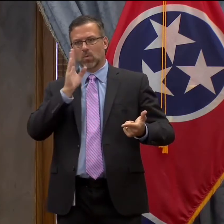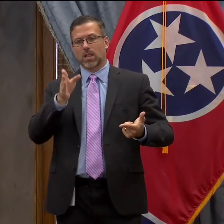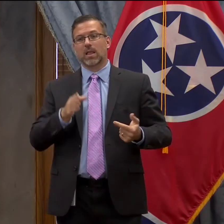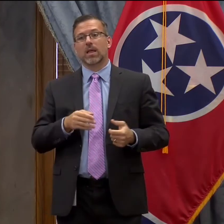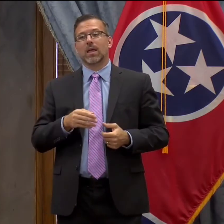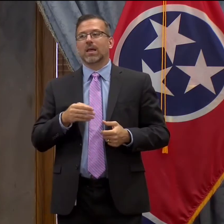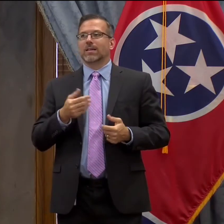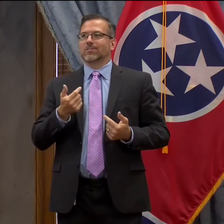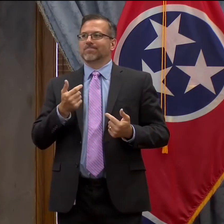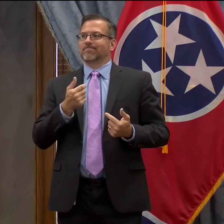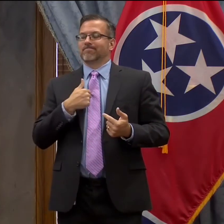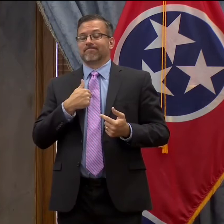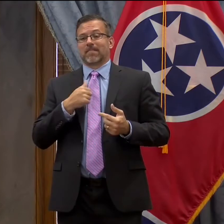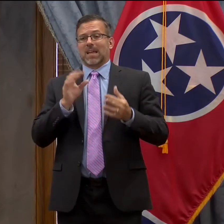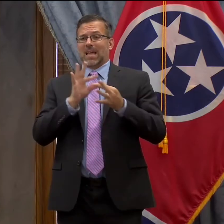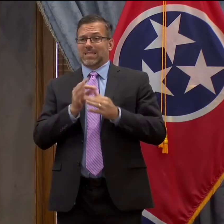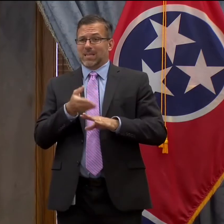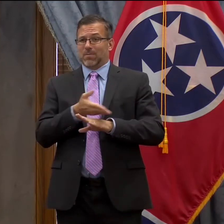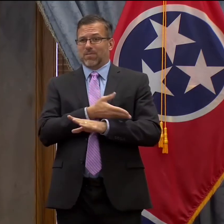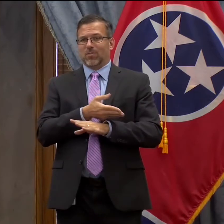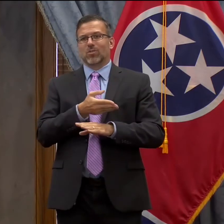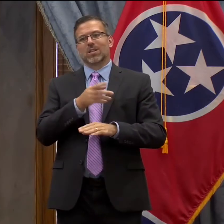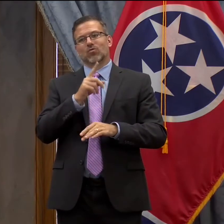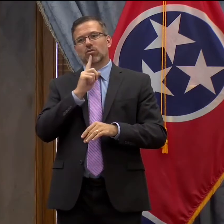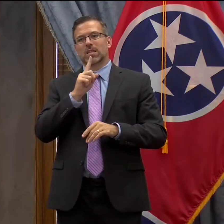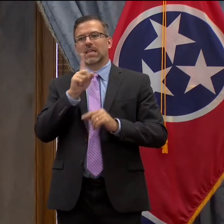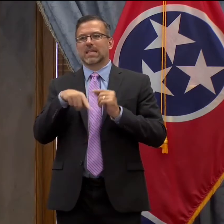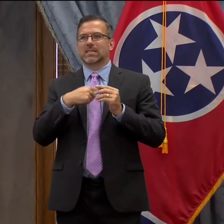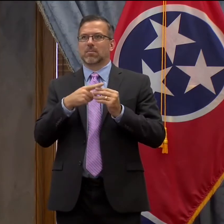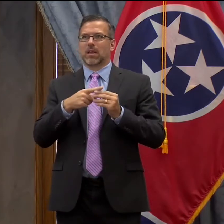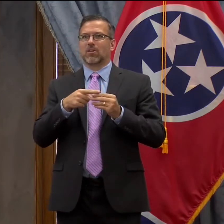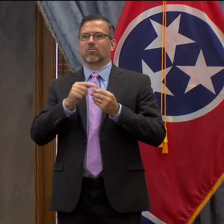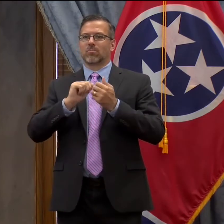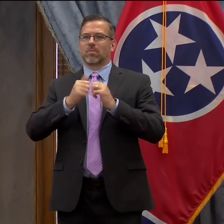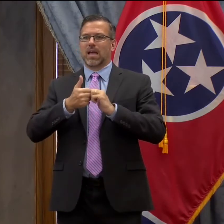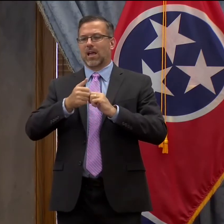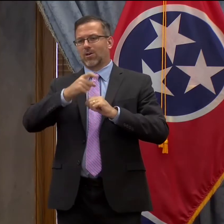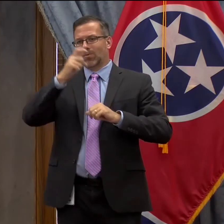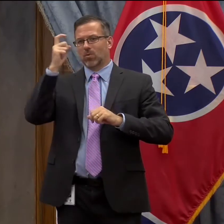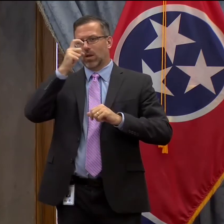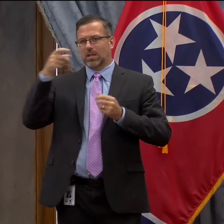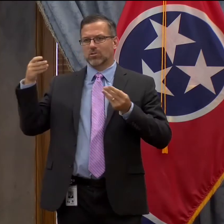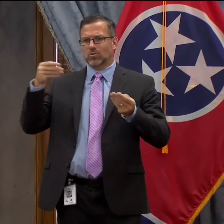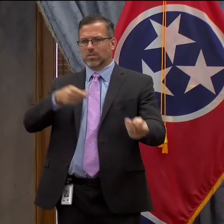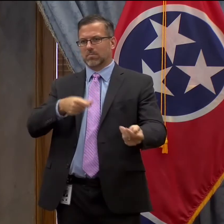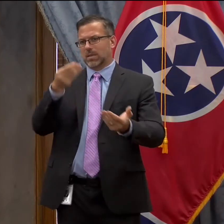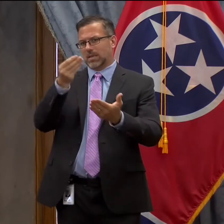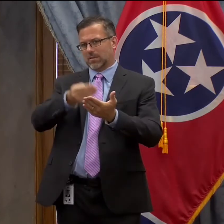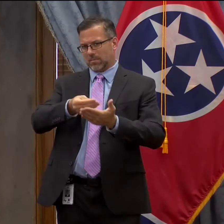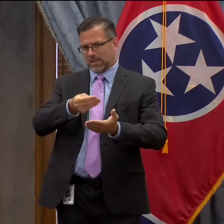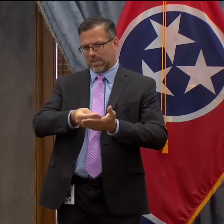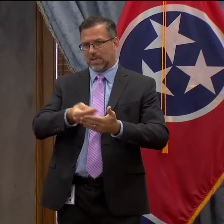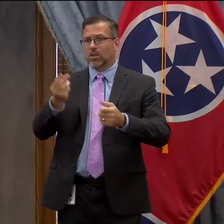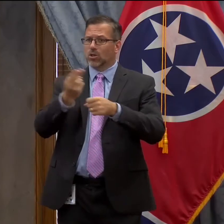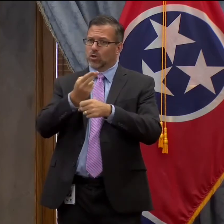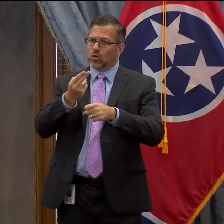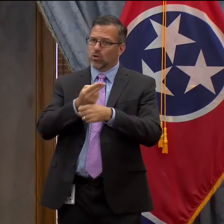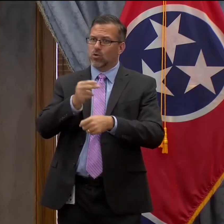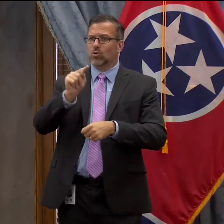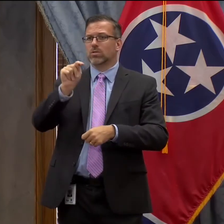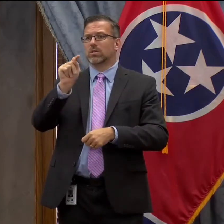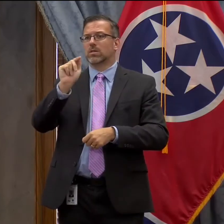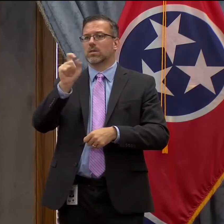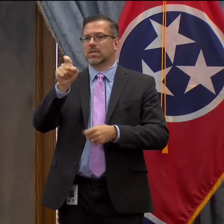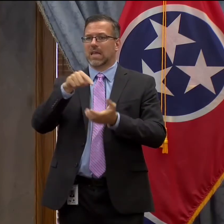as I said earlier, for me, this is about stewardship. This is about responsibly utilizing taxpayer dollars.